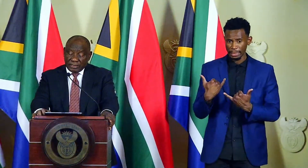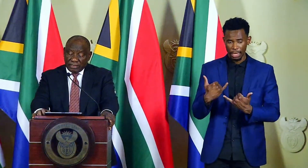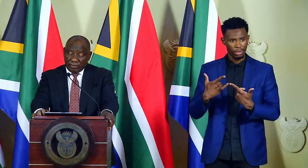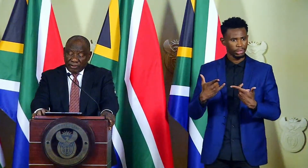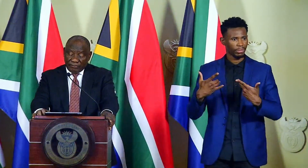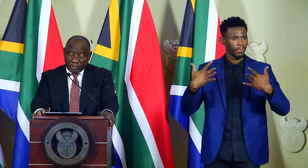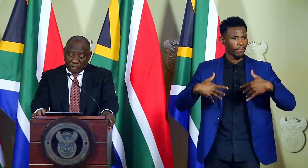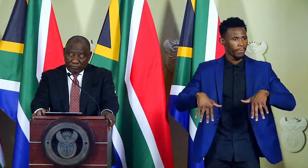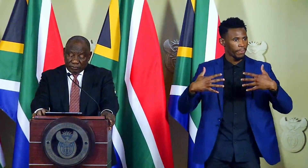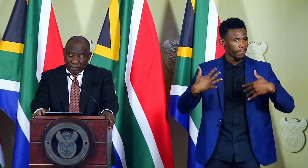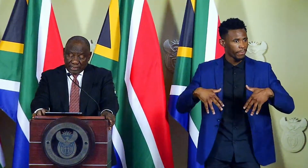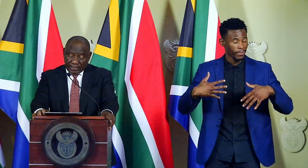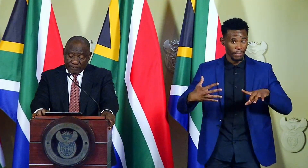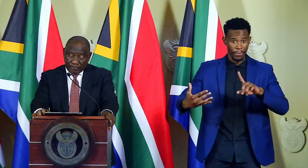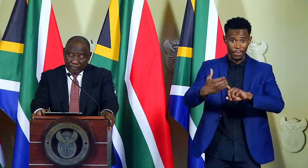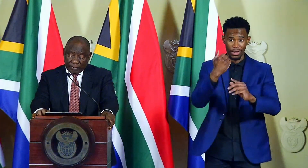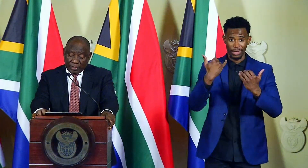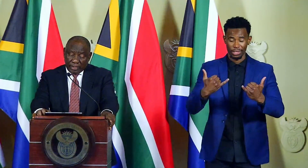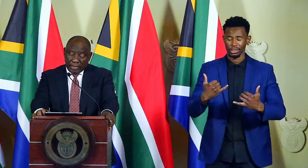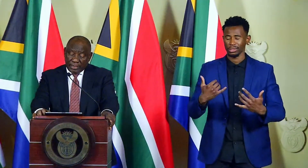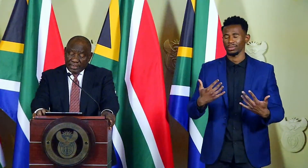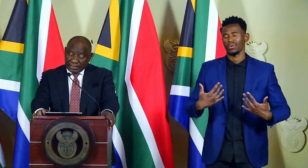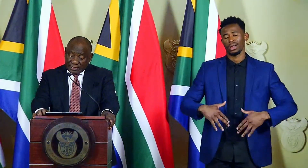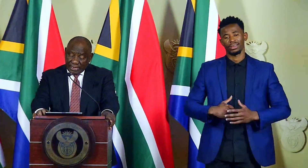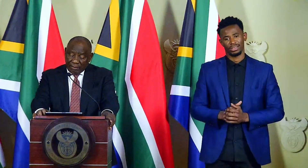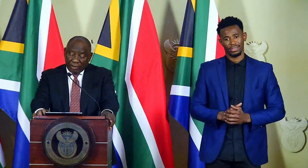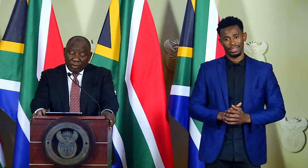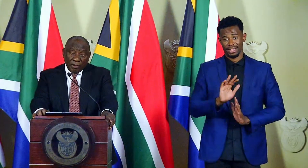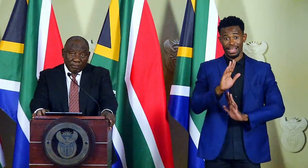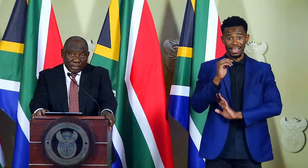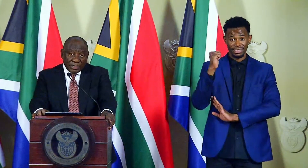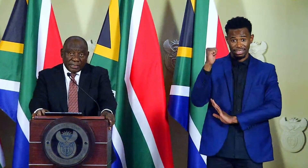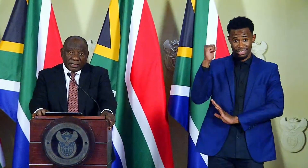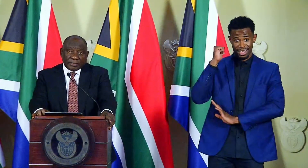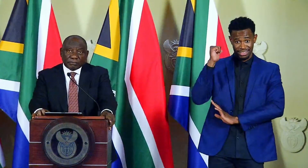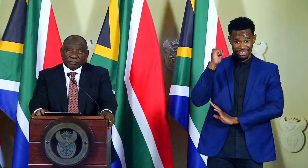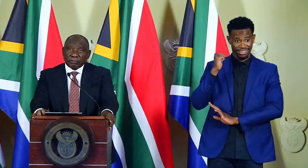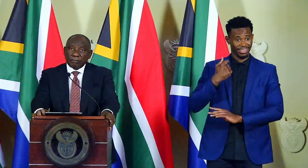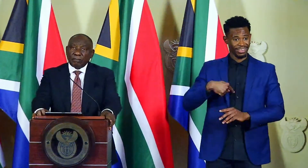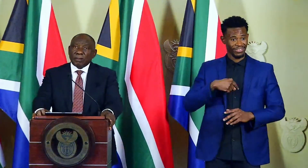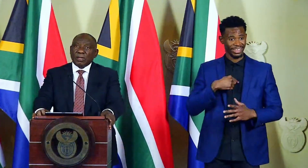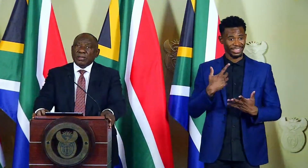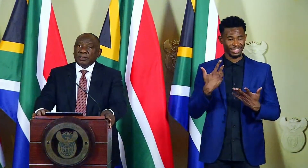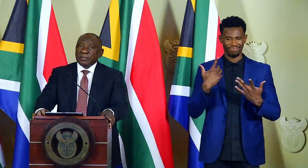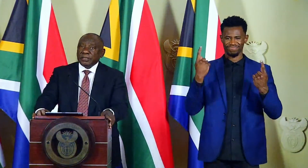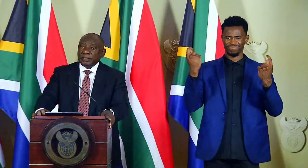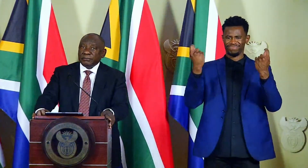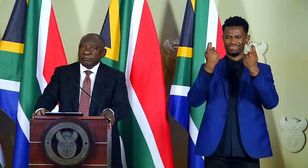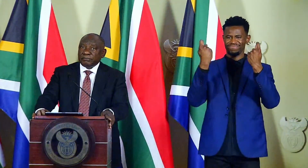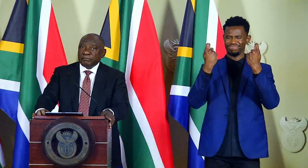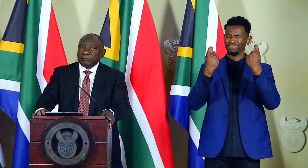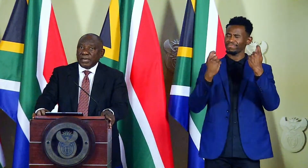milestone that we have achieved today. Yesterday, we commemorated